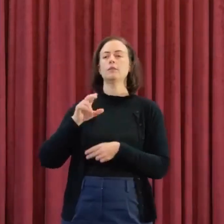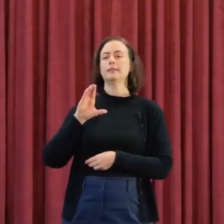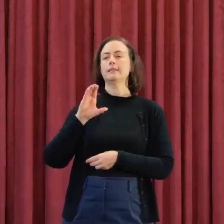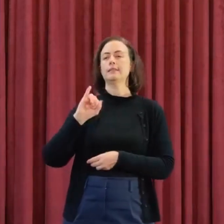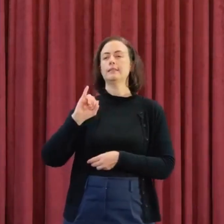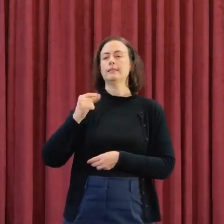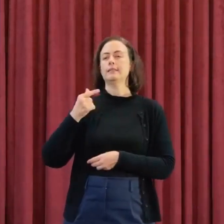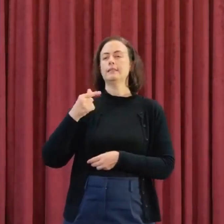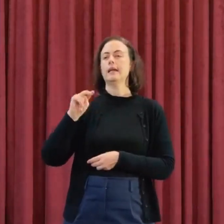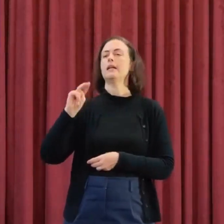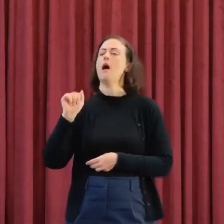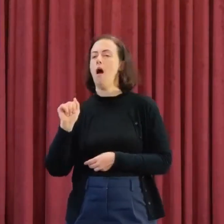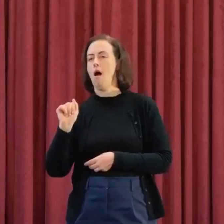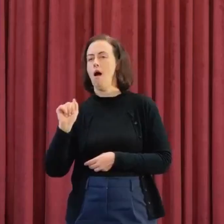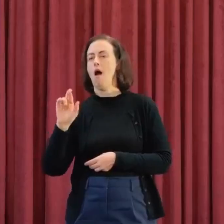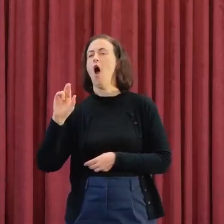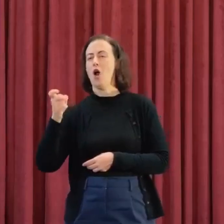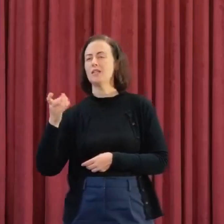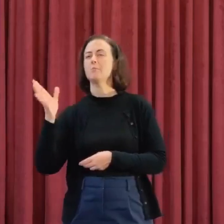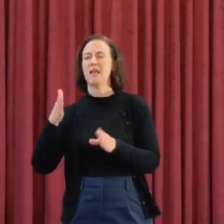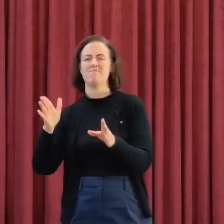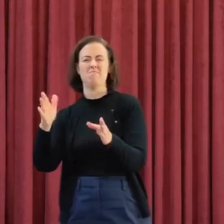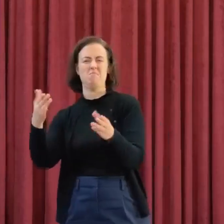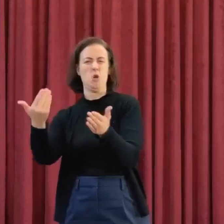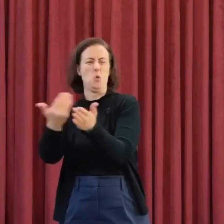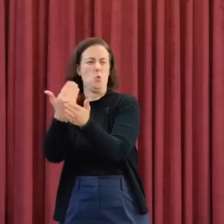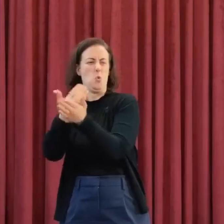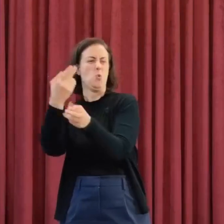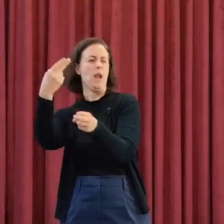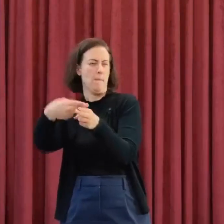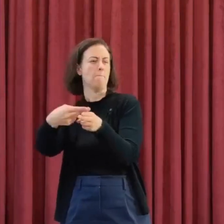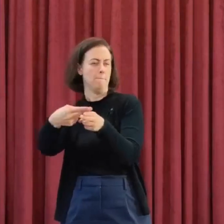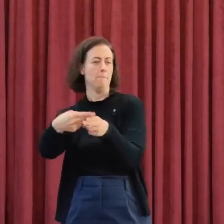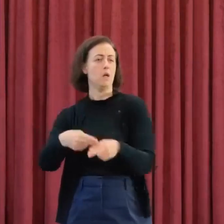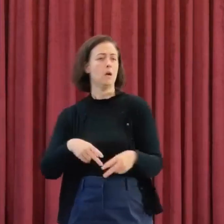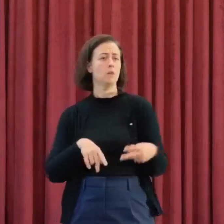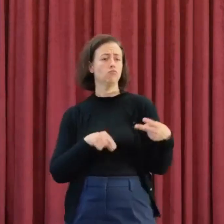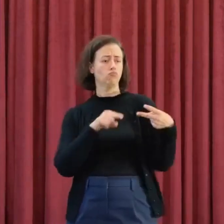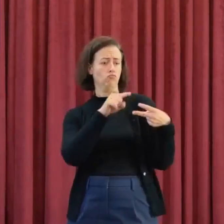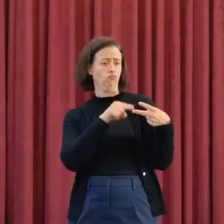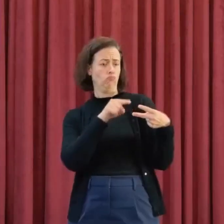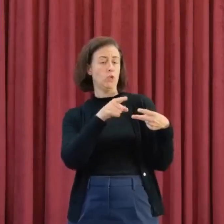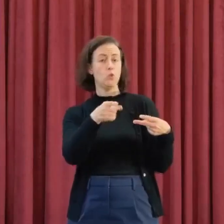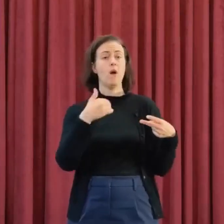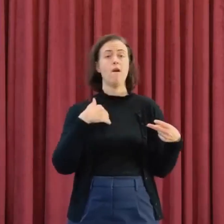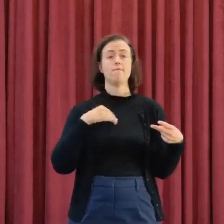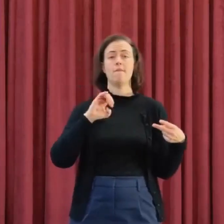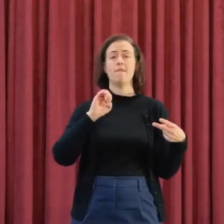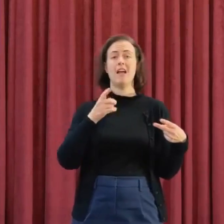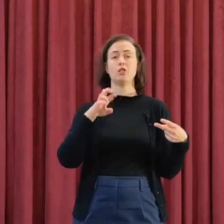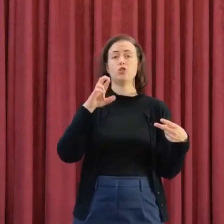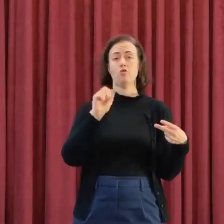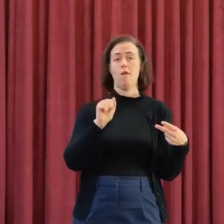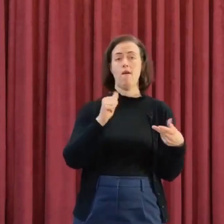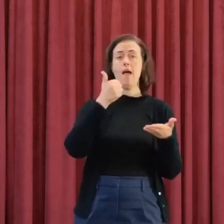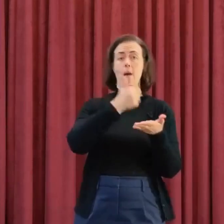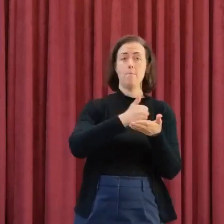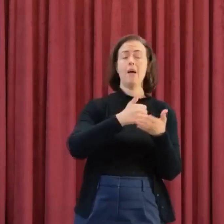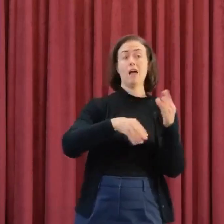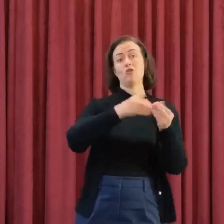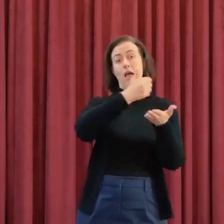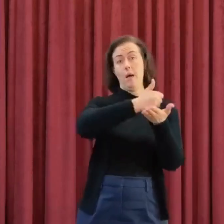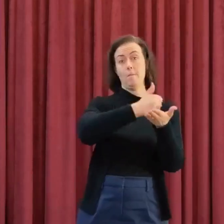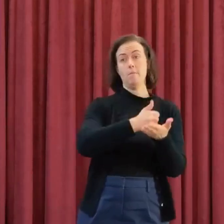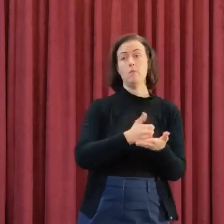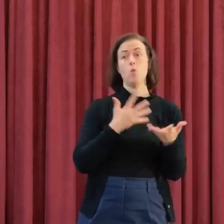RX plan. So if you don't have these, one of these plans, and if you have extra help, and if you want to